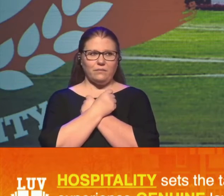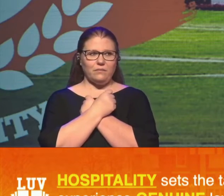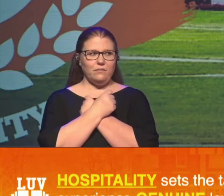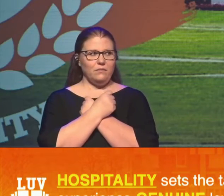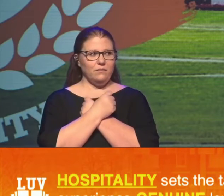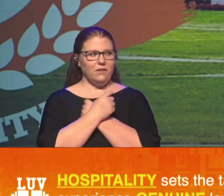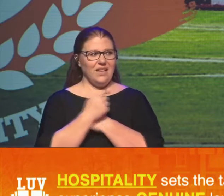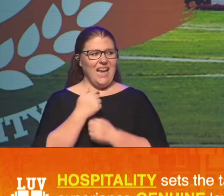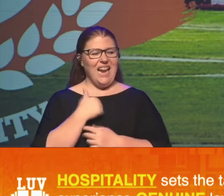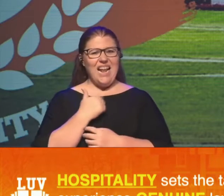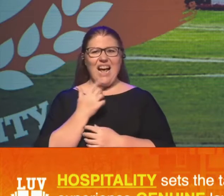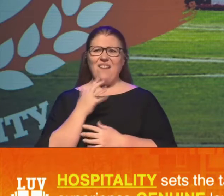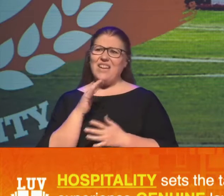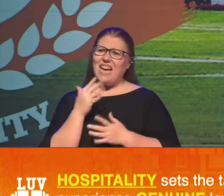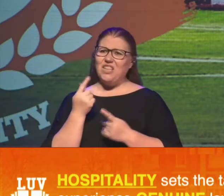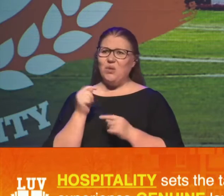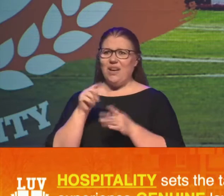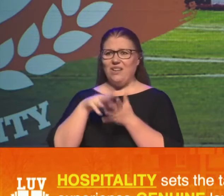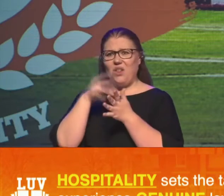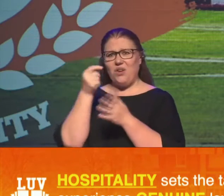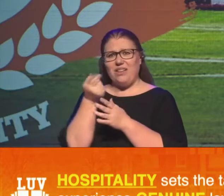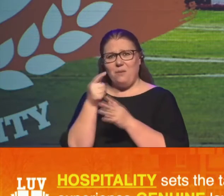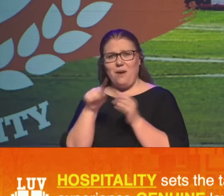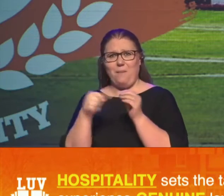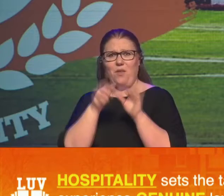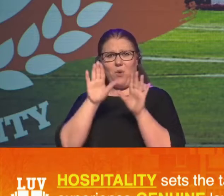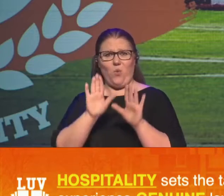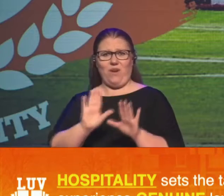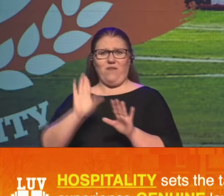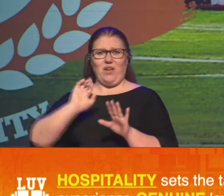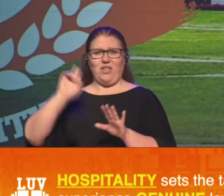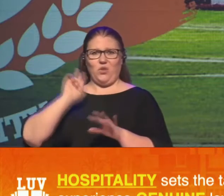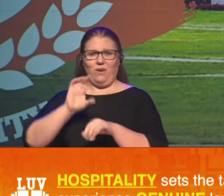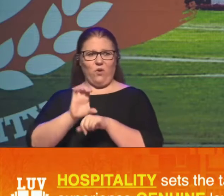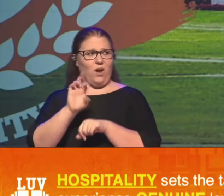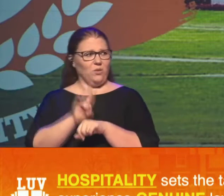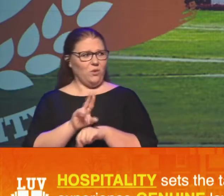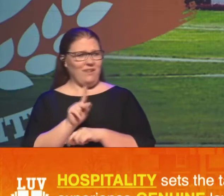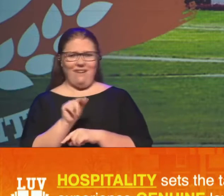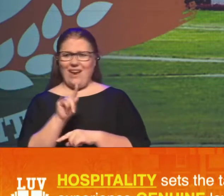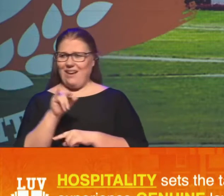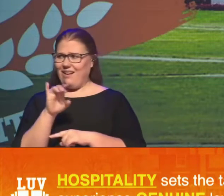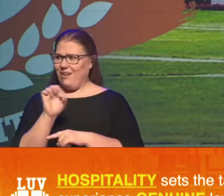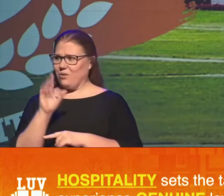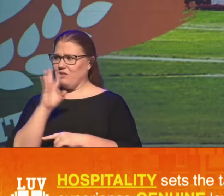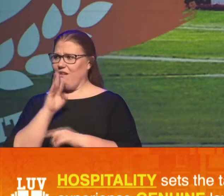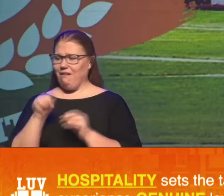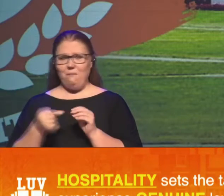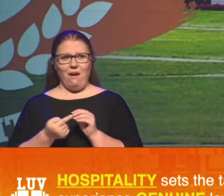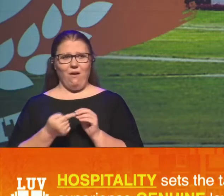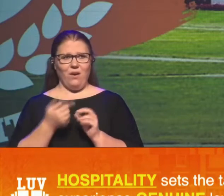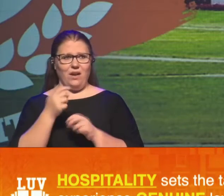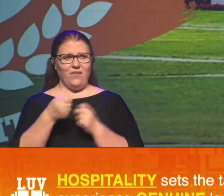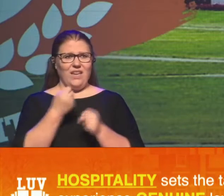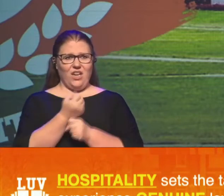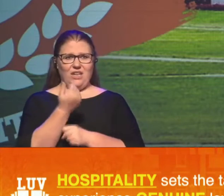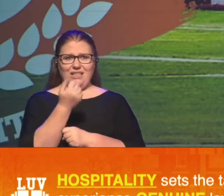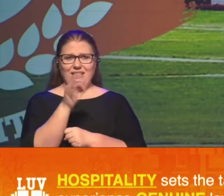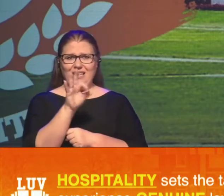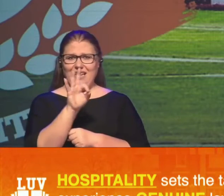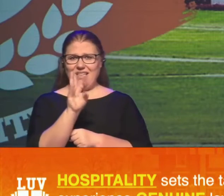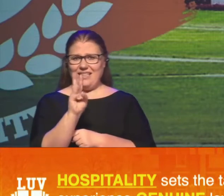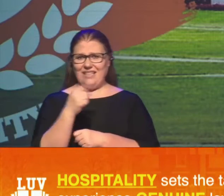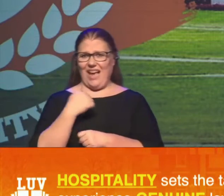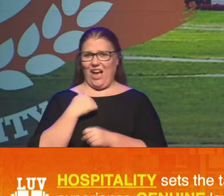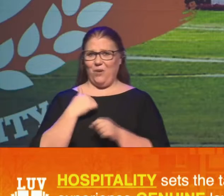And as I've kind of tried to learn a little bit about that wonderful history of Crossroads that Katie mentioned, in 1996, I was a sophomore